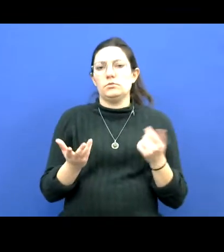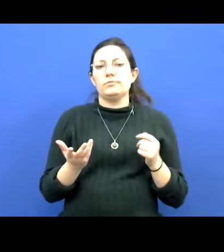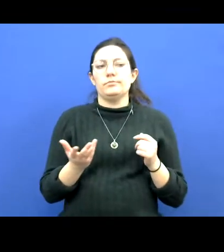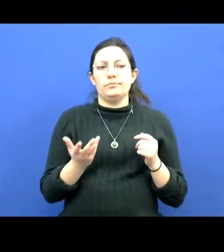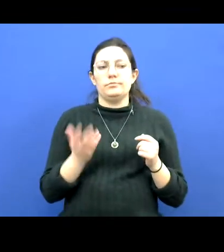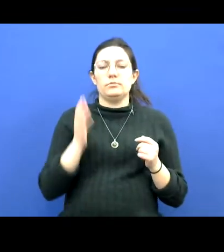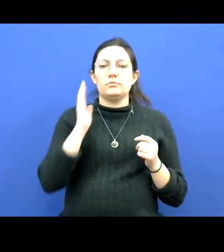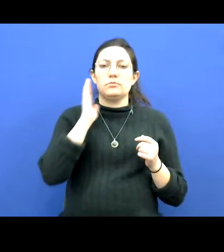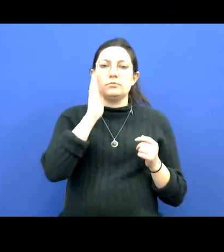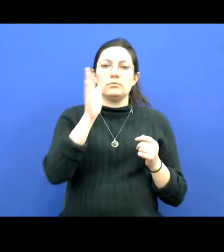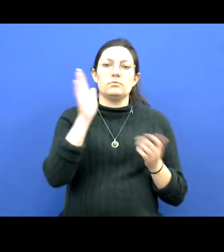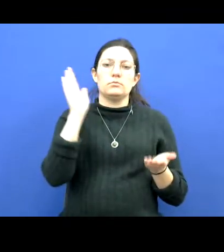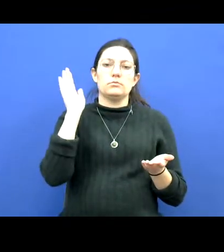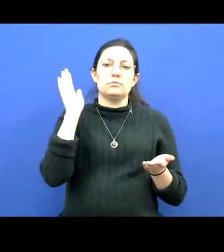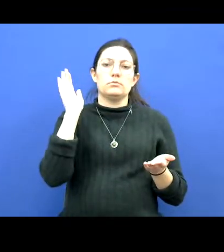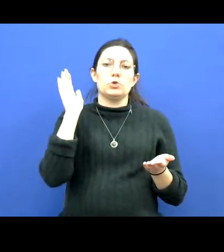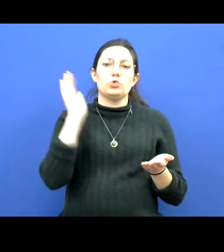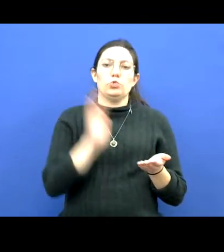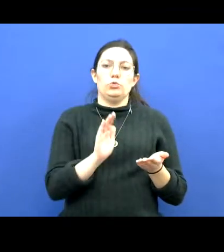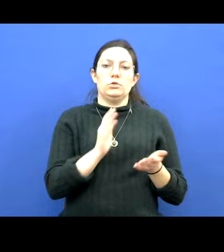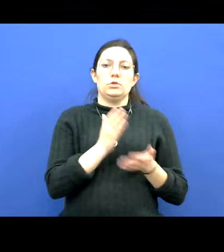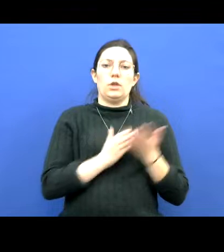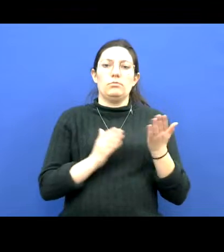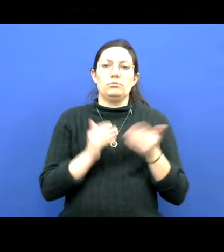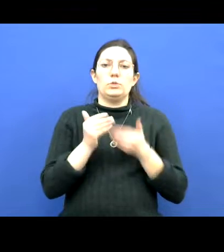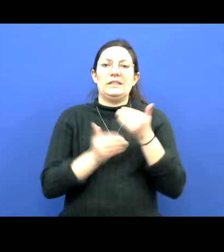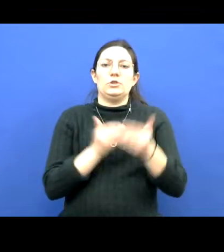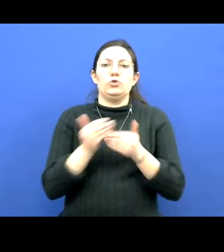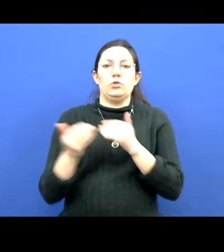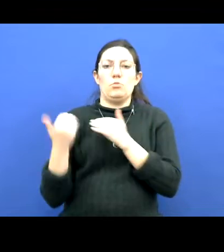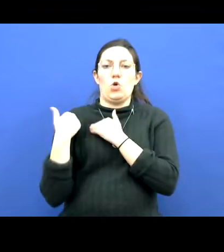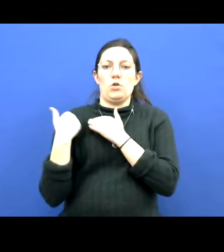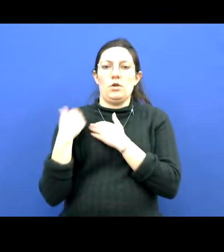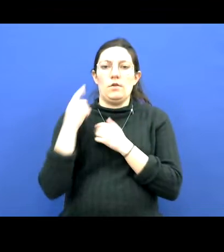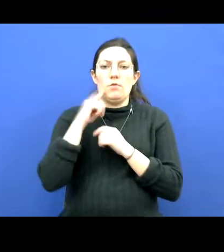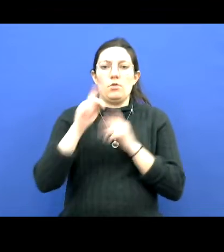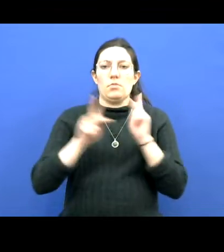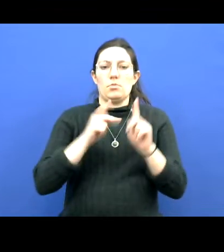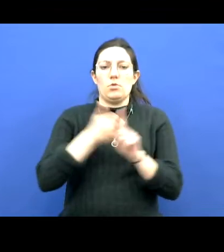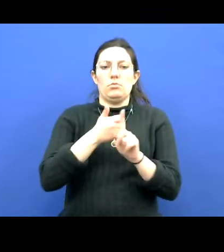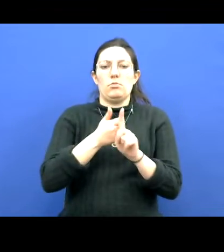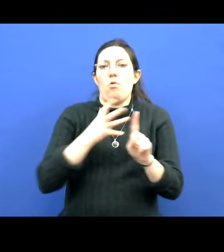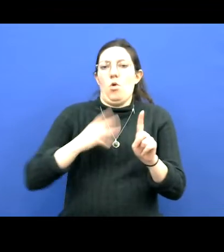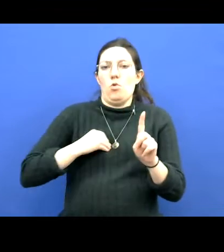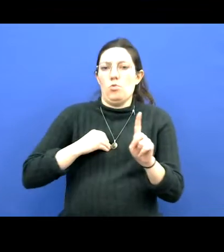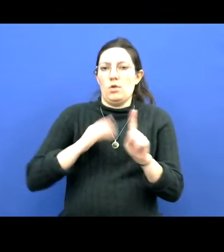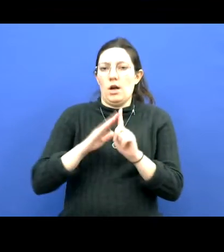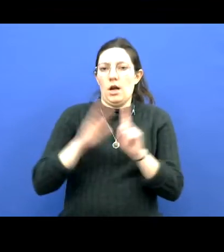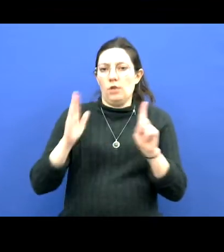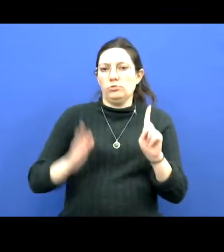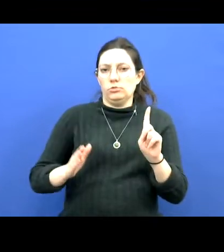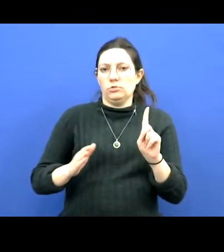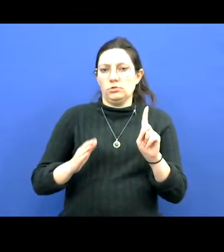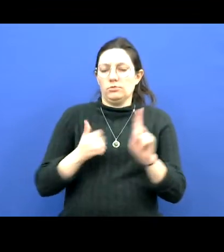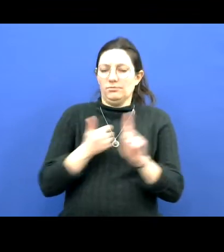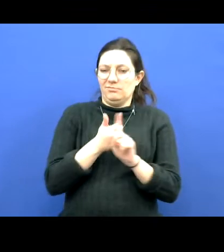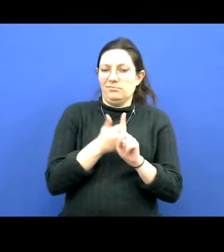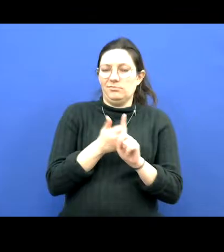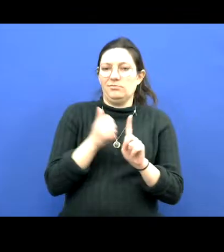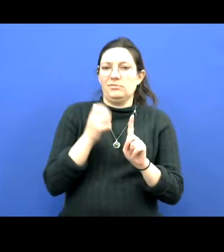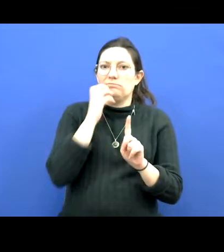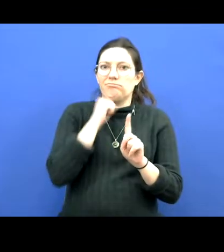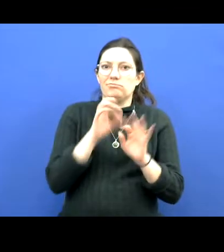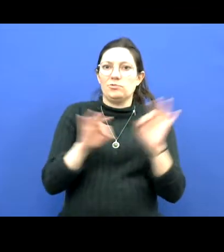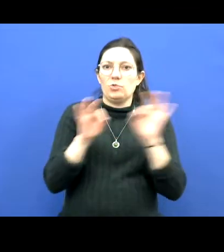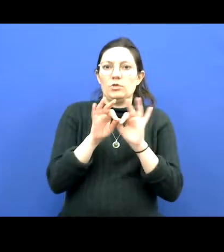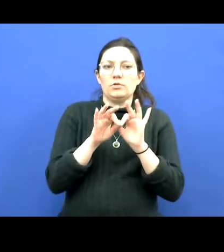reduce some of the procedural burden for historic homes. Well, especially for the initially